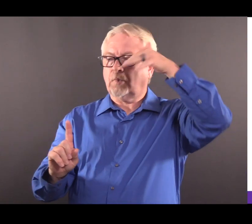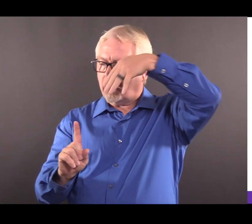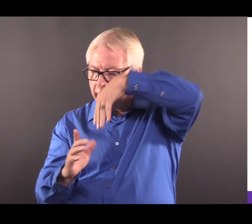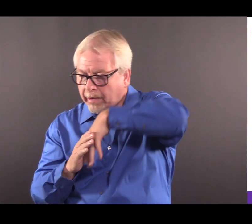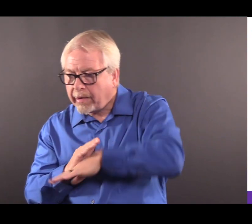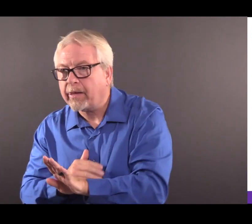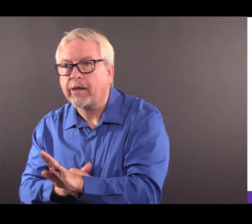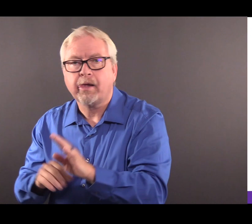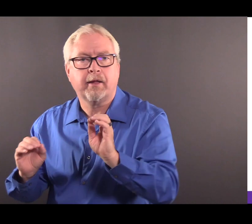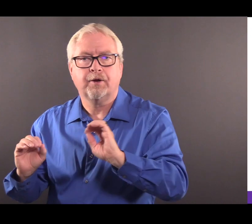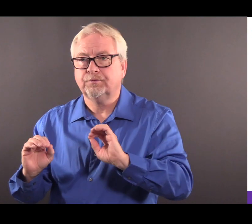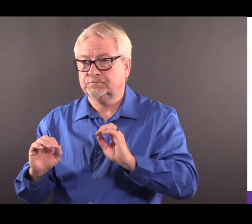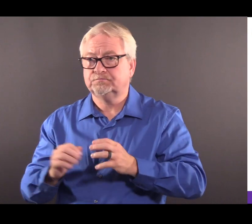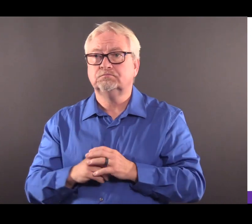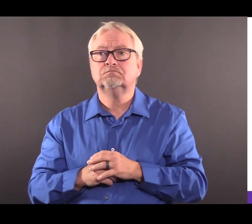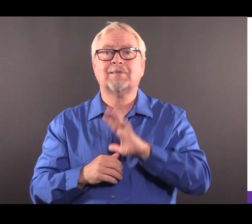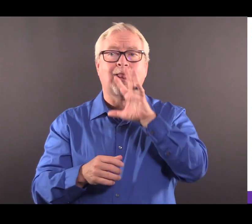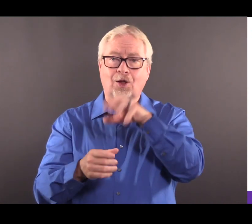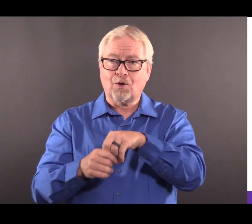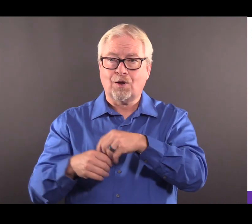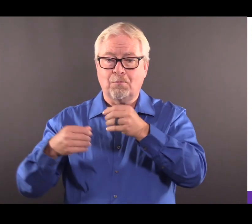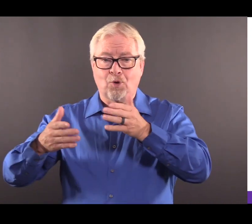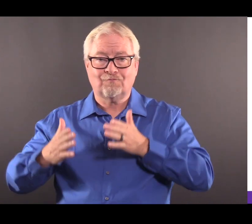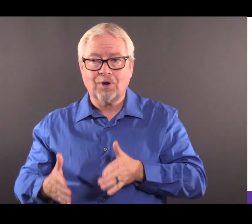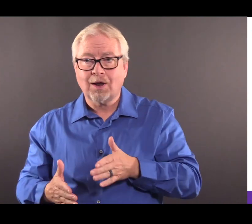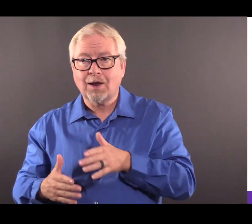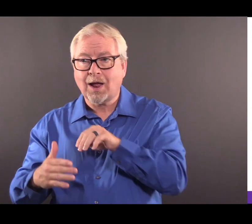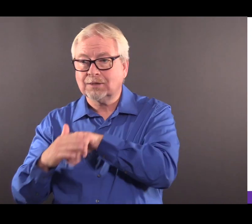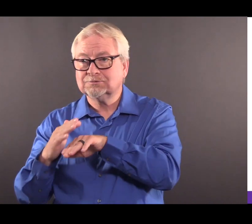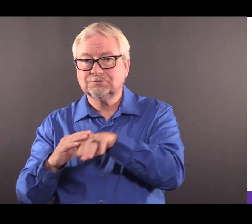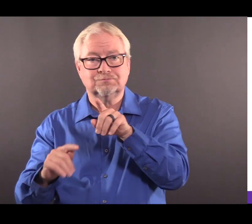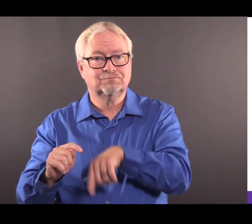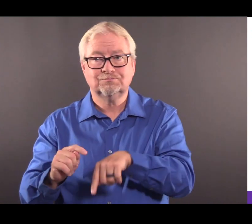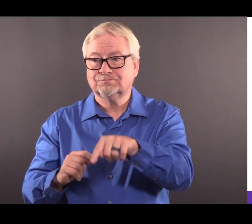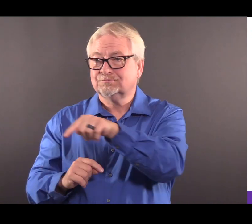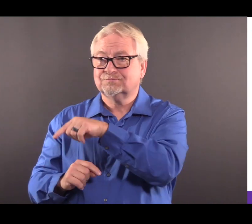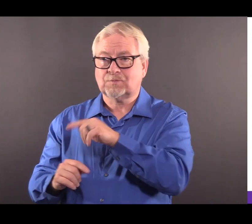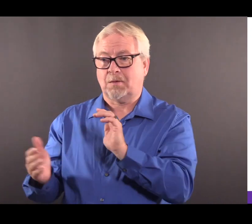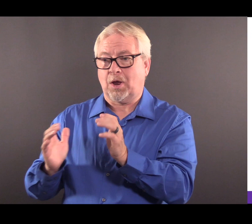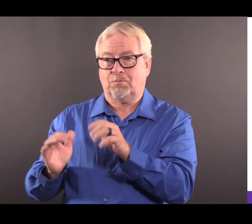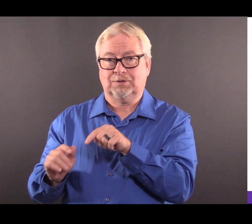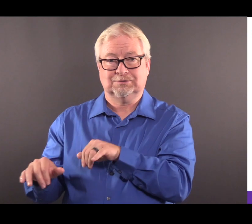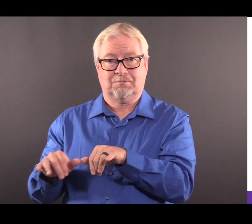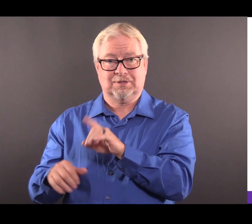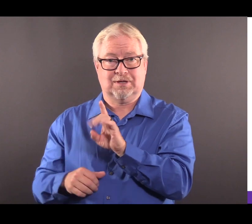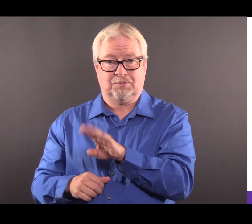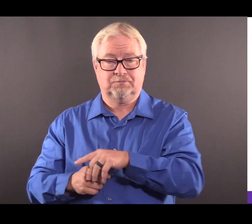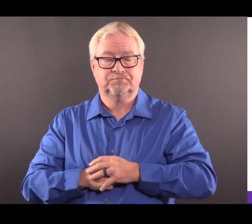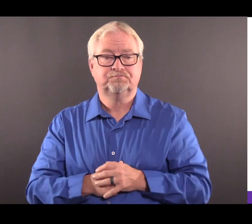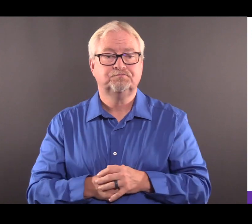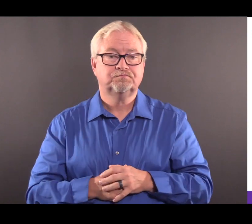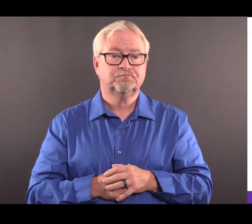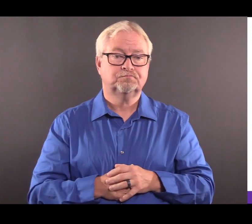VSP, including the HMIS lead or other providers, can access the VSP's